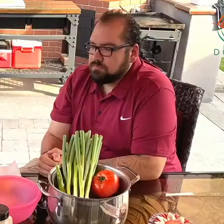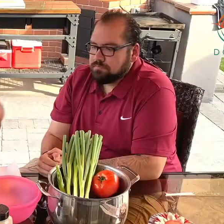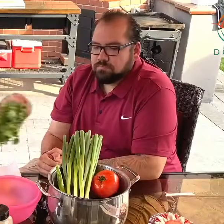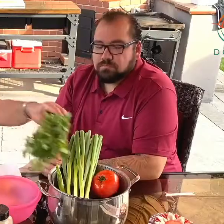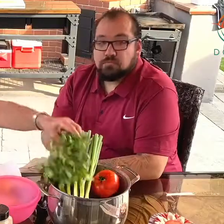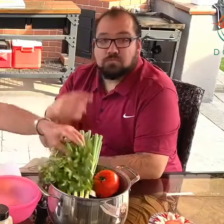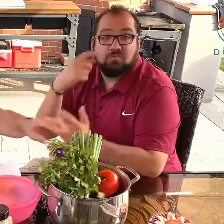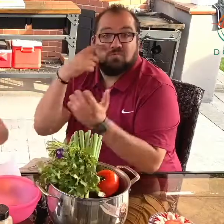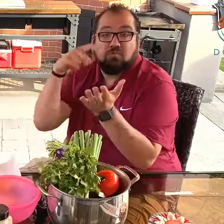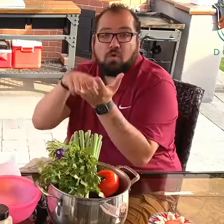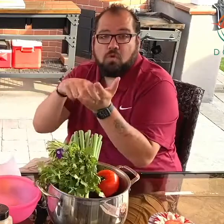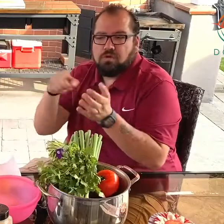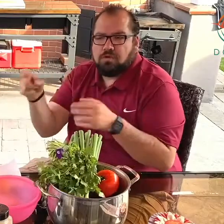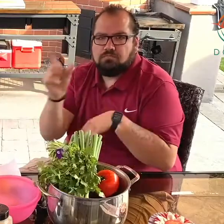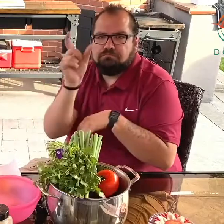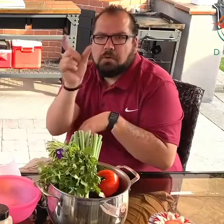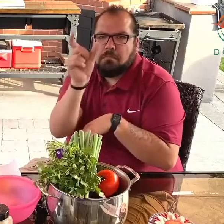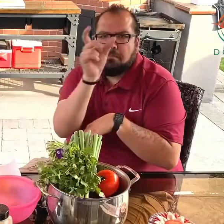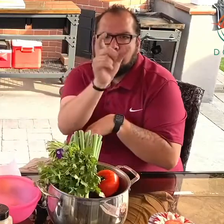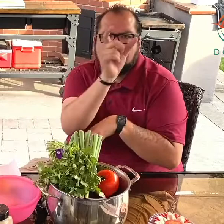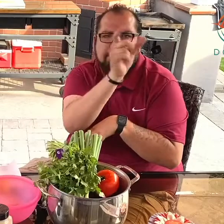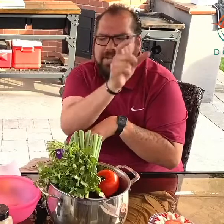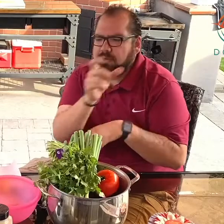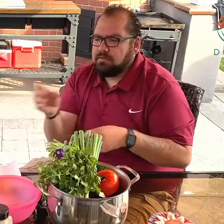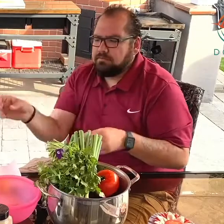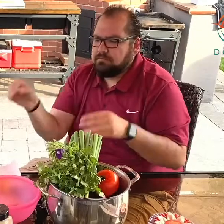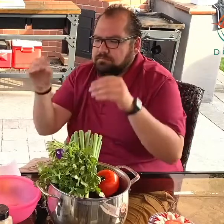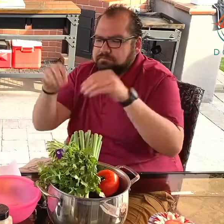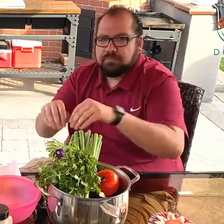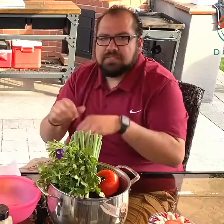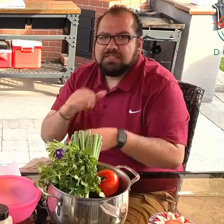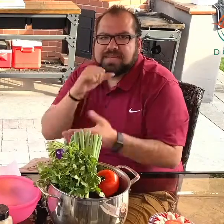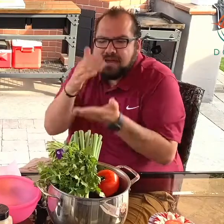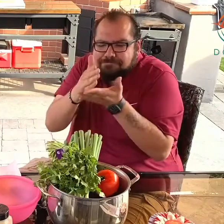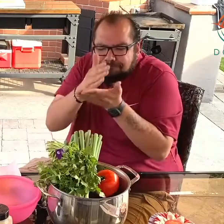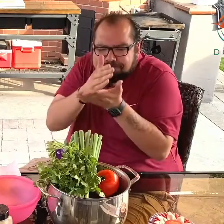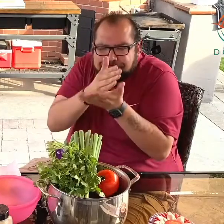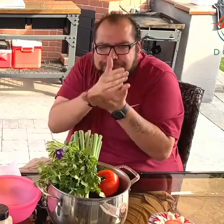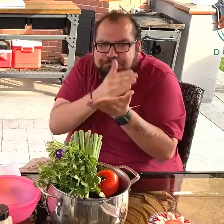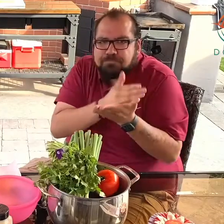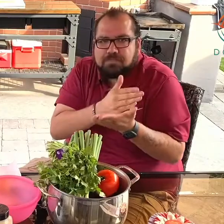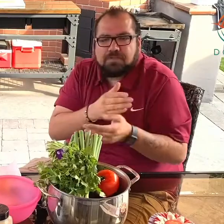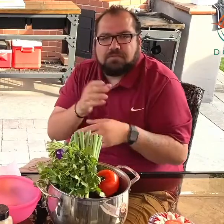And notice he's using fairly large segments. He's not cutting it very small.